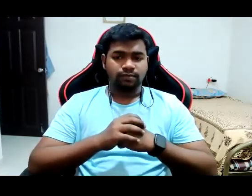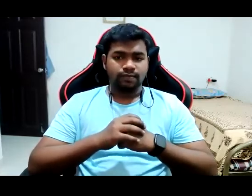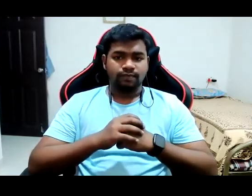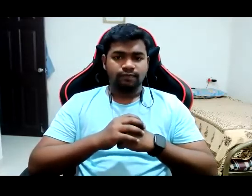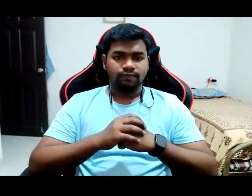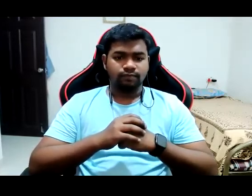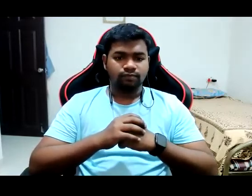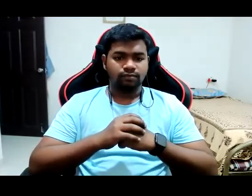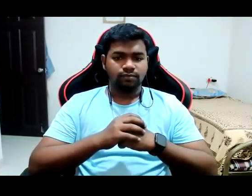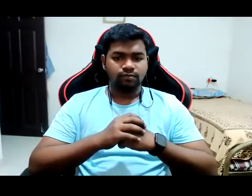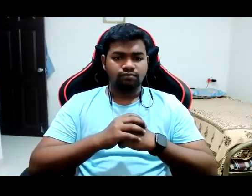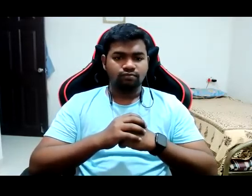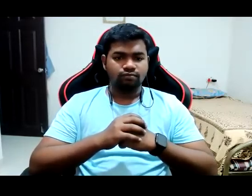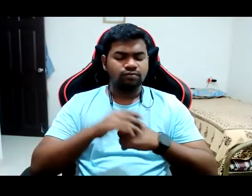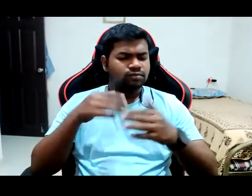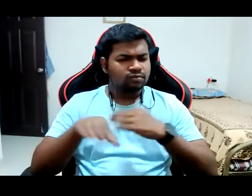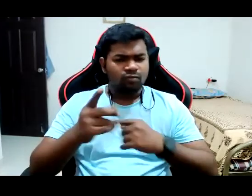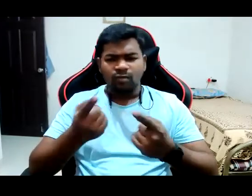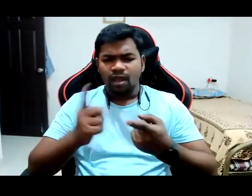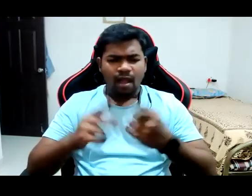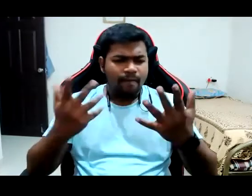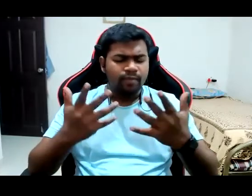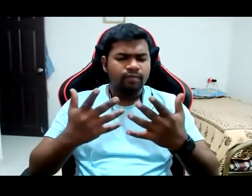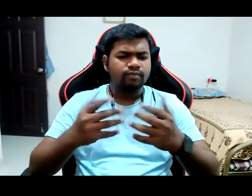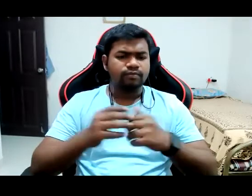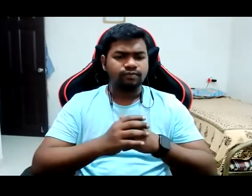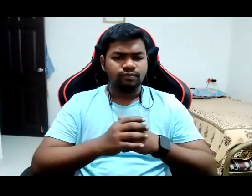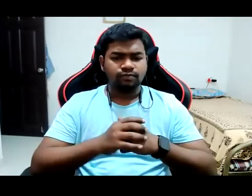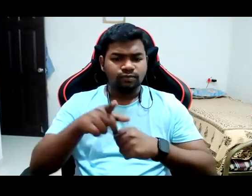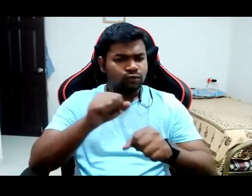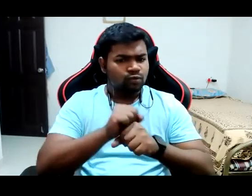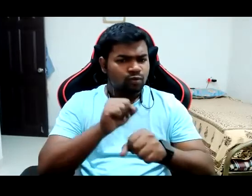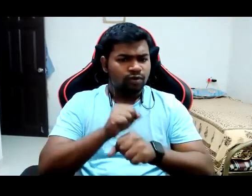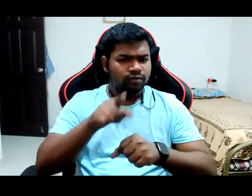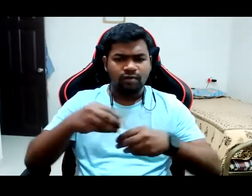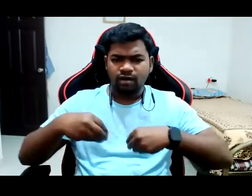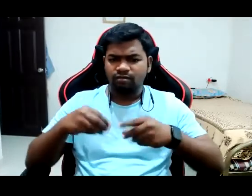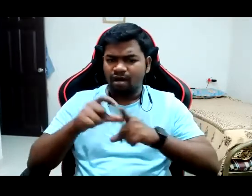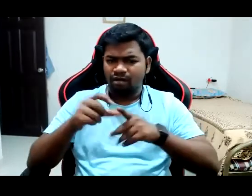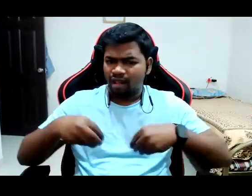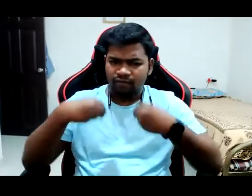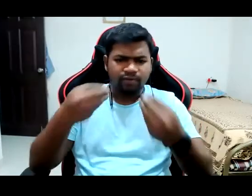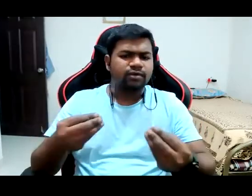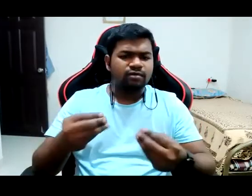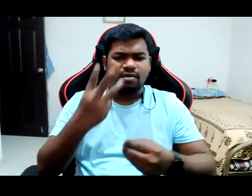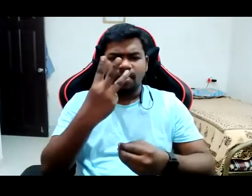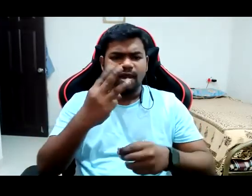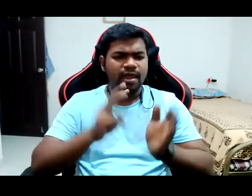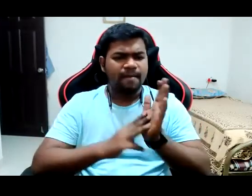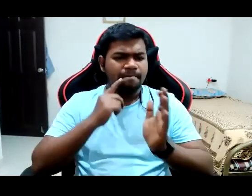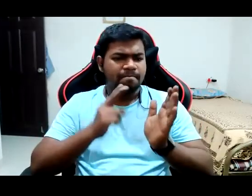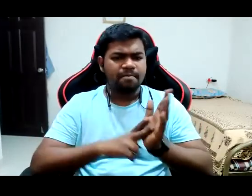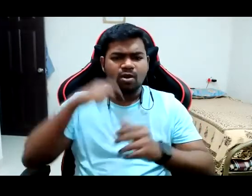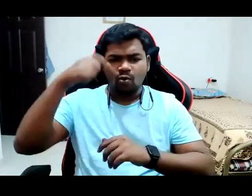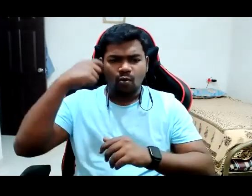Sorry, my bad. What's going to happen after that is, so you work on this, and the deliverable will be a 3-minute video. In